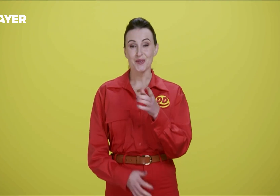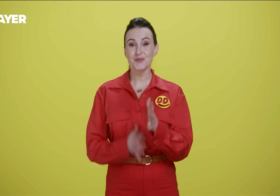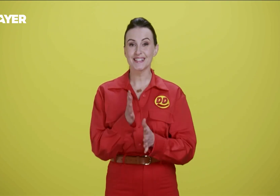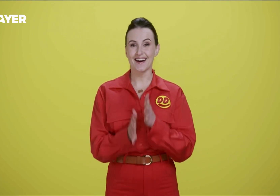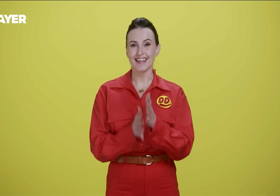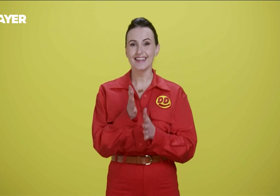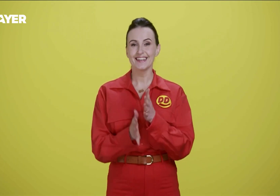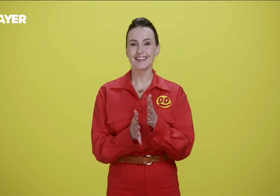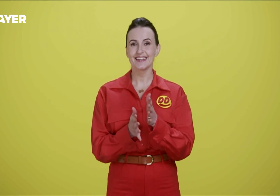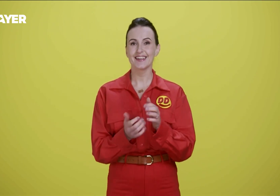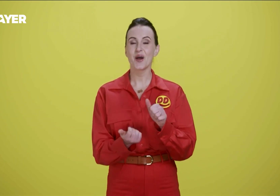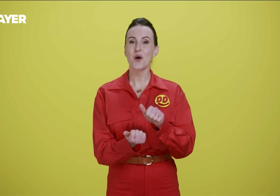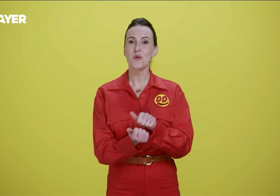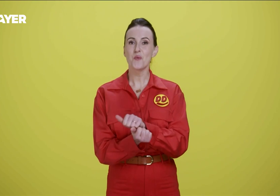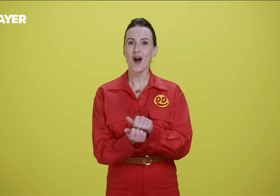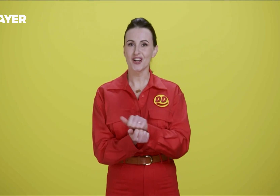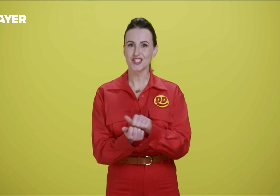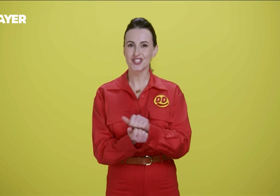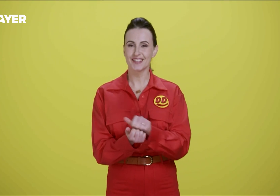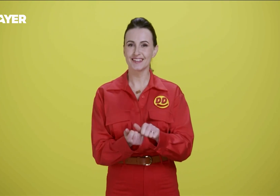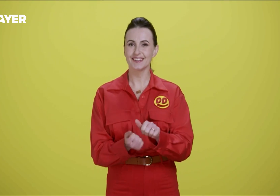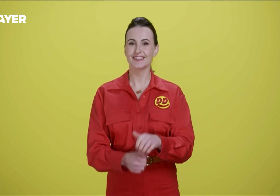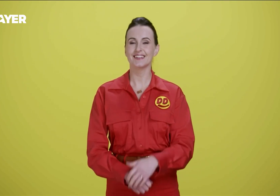U sign. Wash.